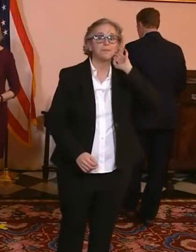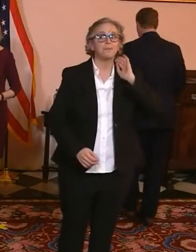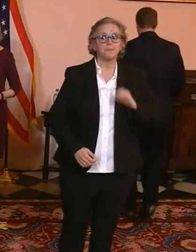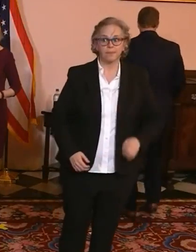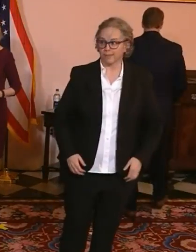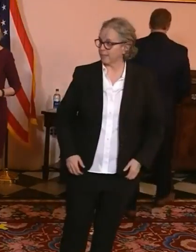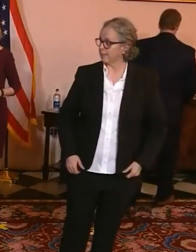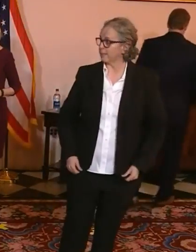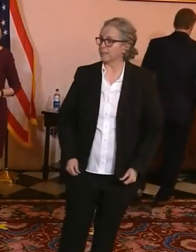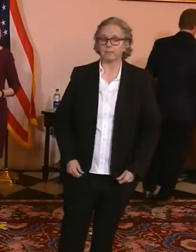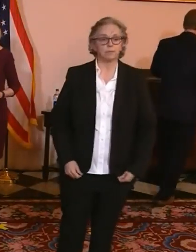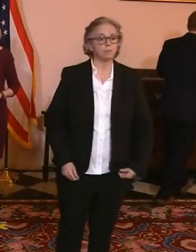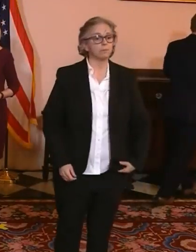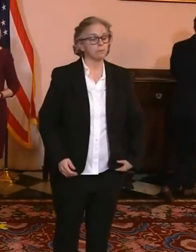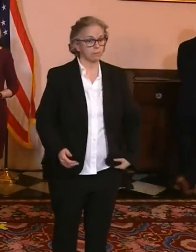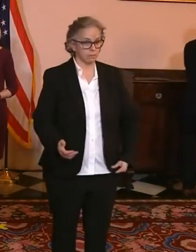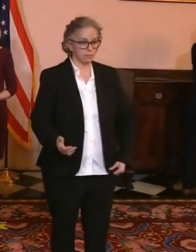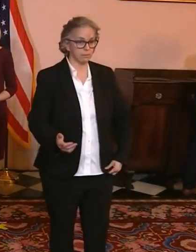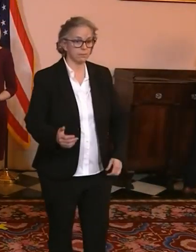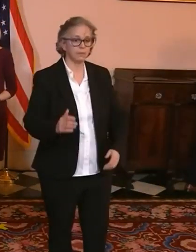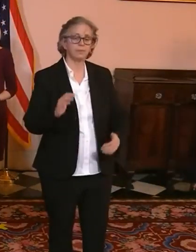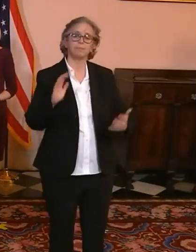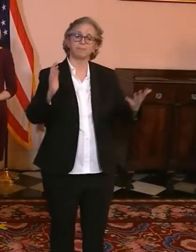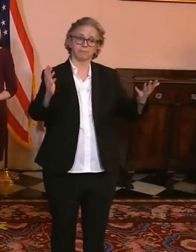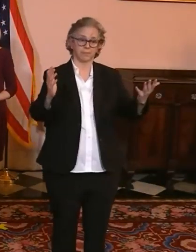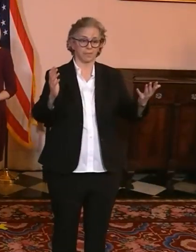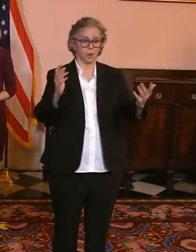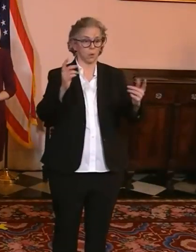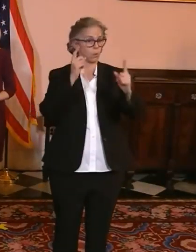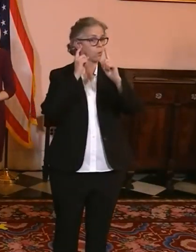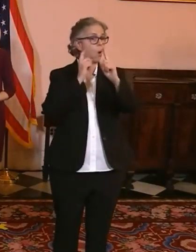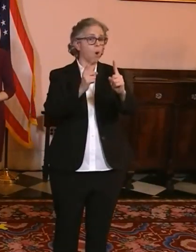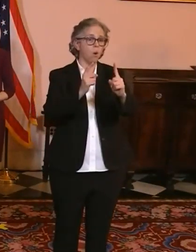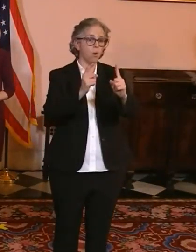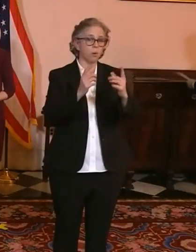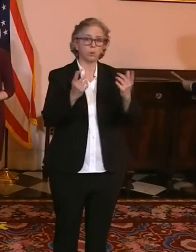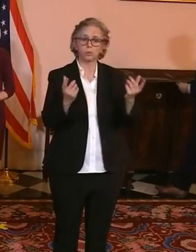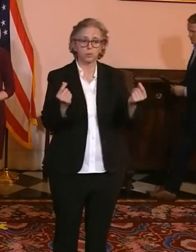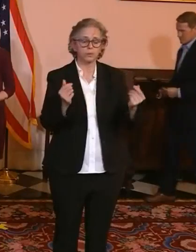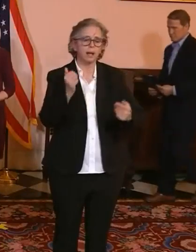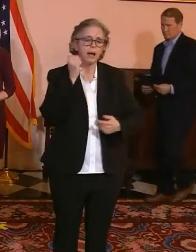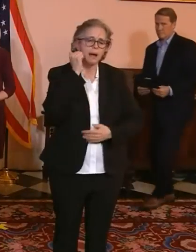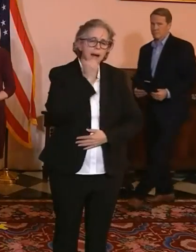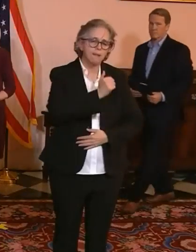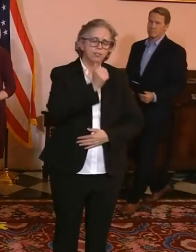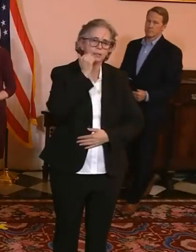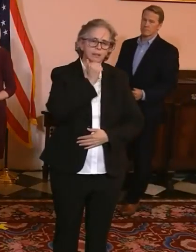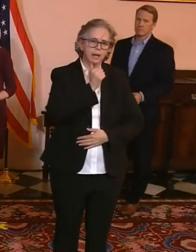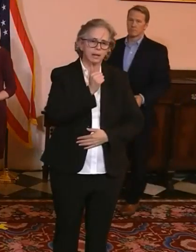Our goal every single day must be to stop the spread,